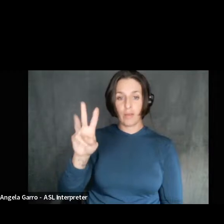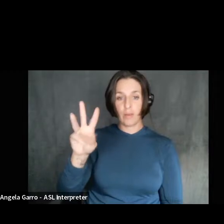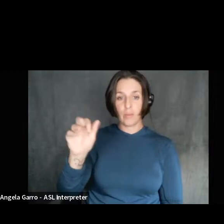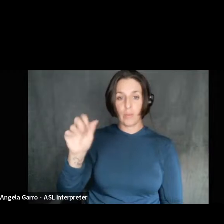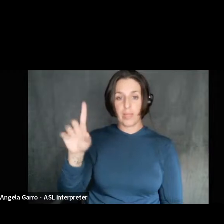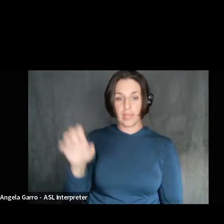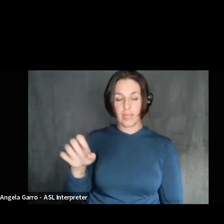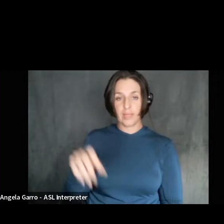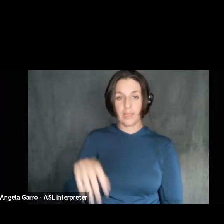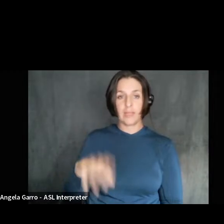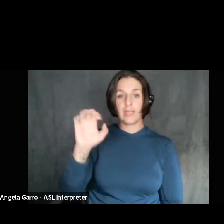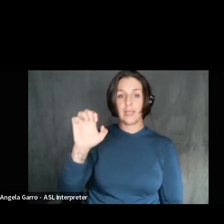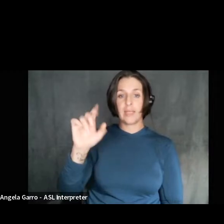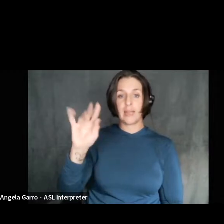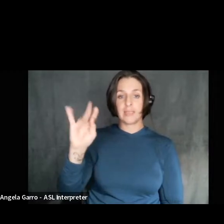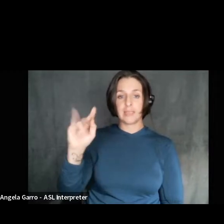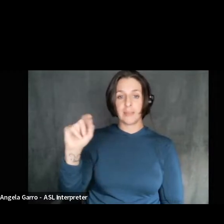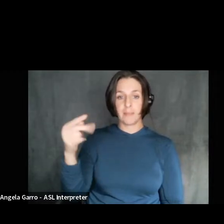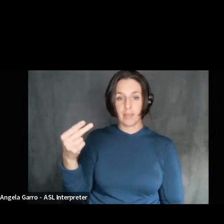Elizabeth Wall,